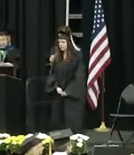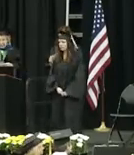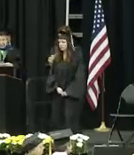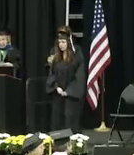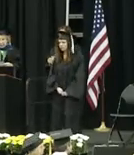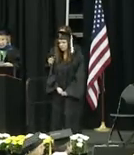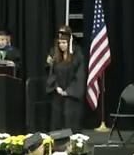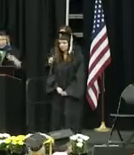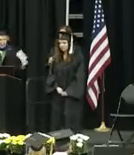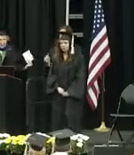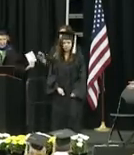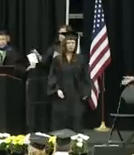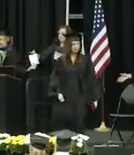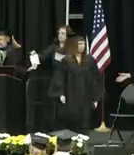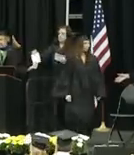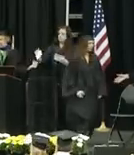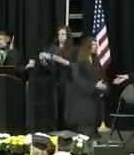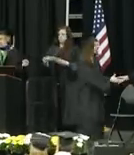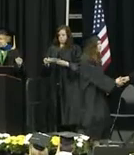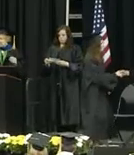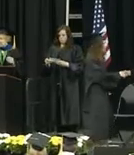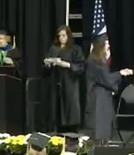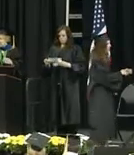Eva Adderley.